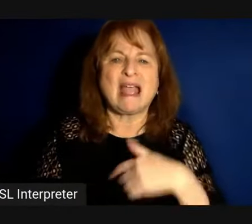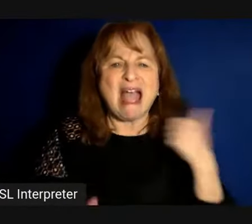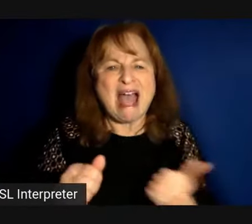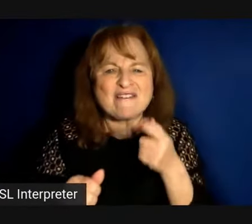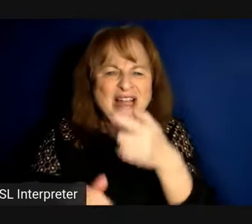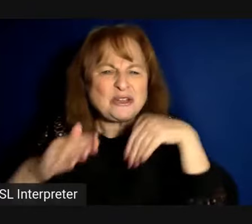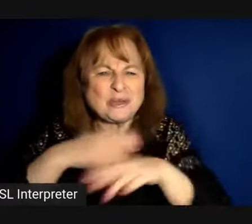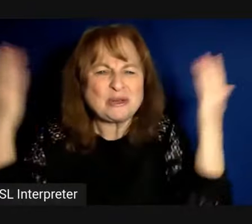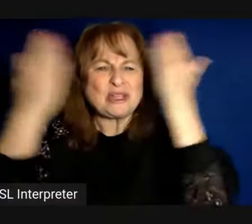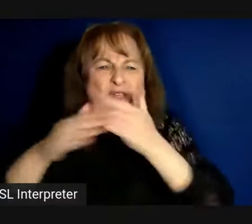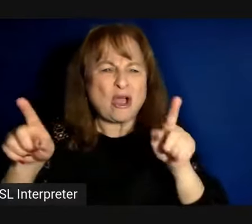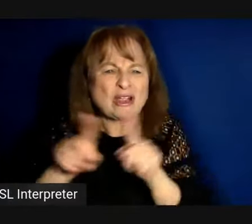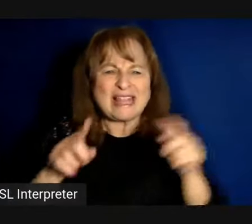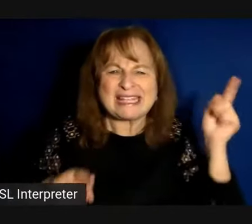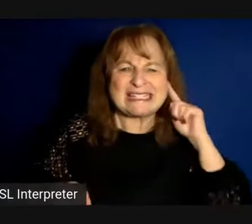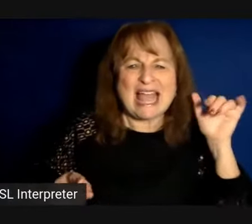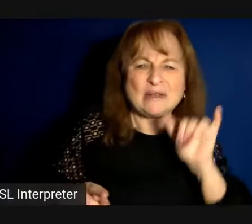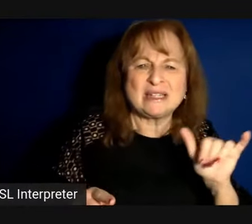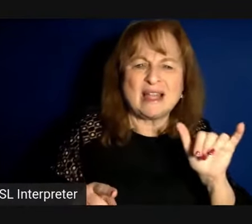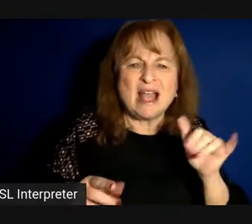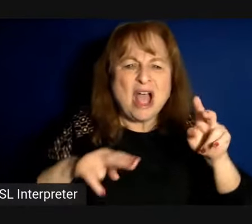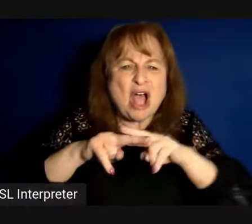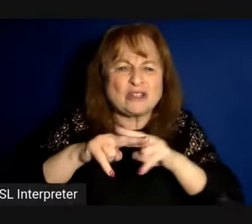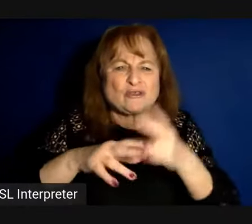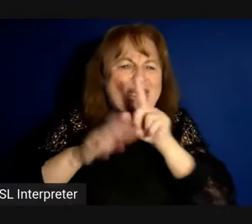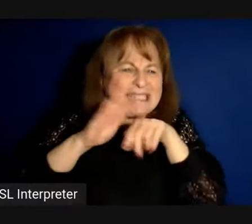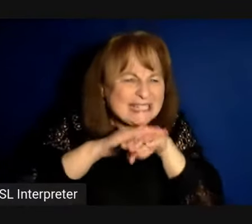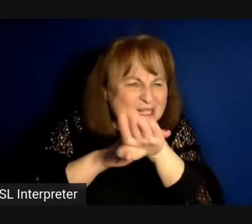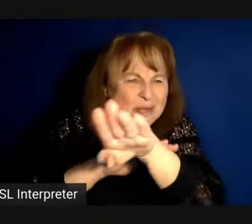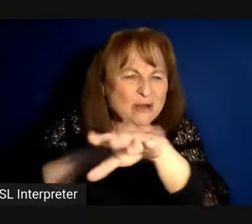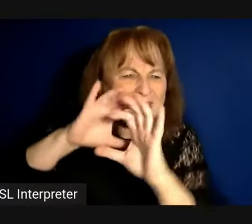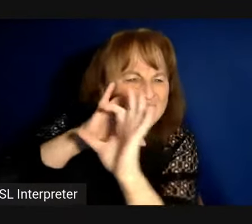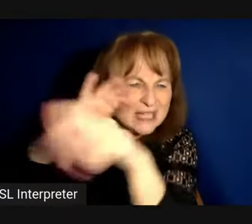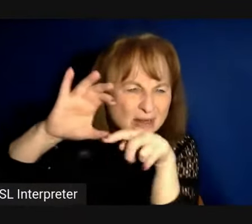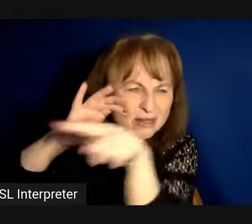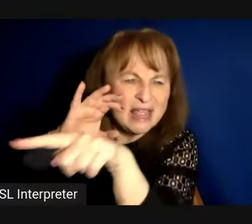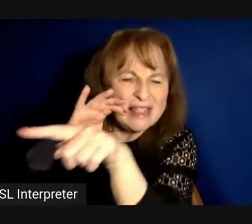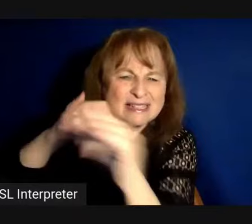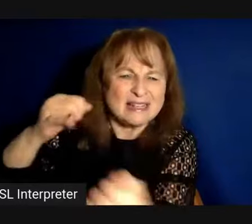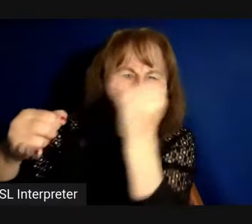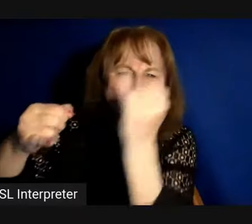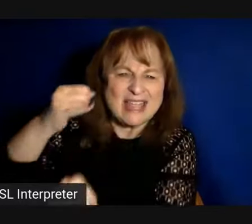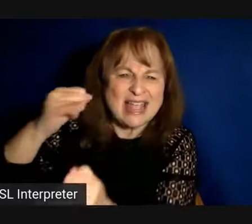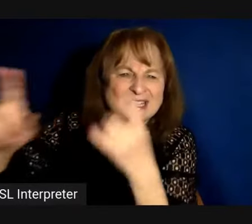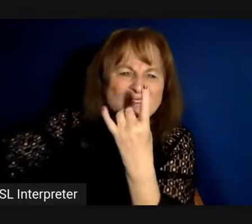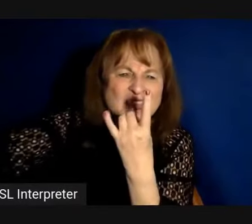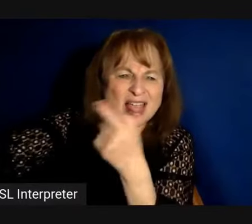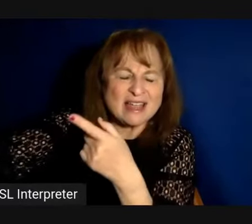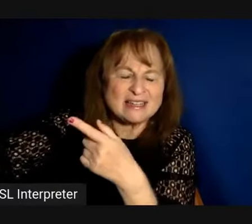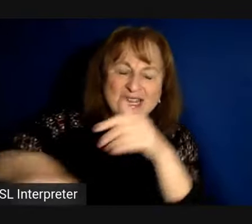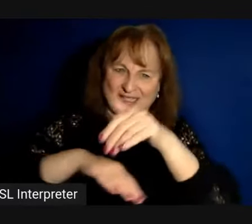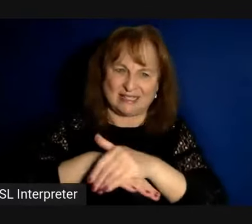into the dark like a vowel a train disappearing into a tunnel a tunnel at the end of a light it's